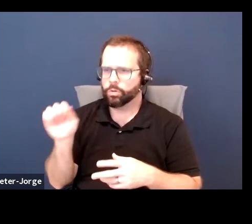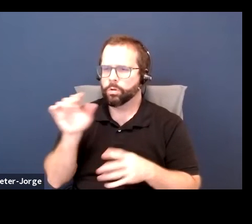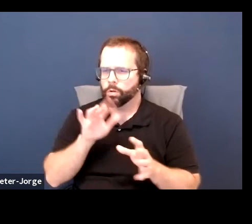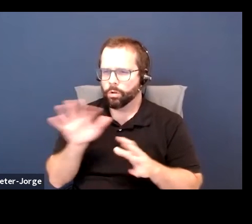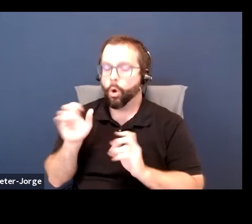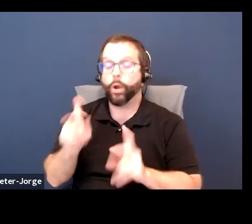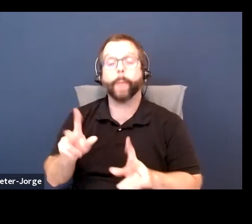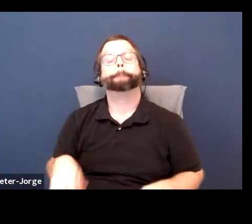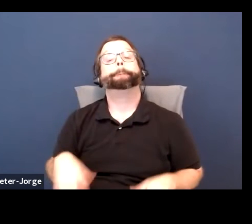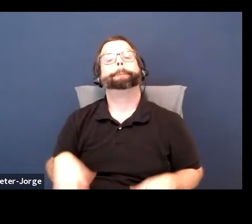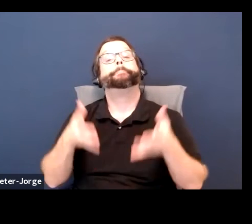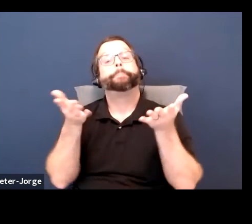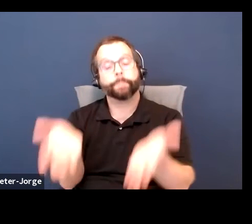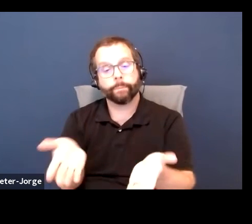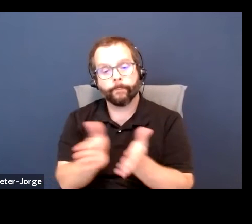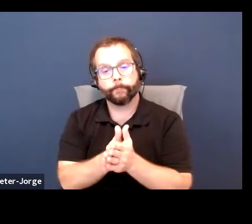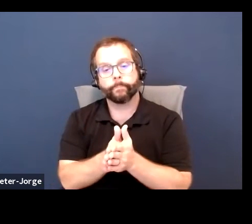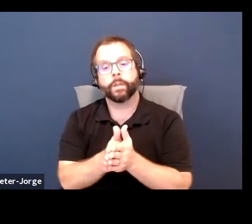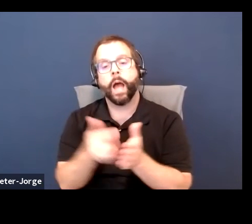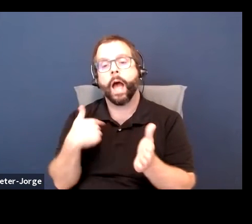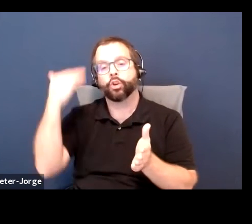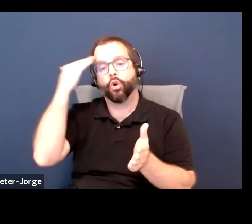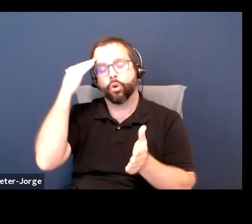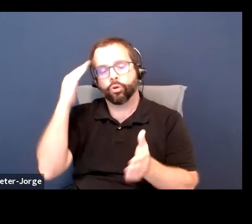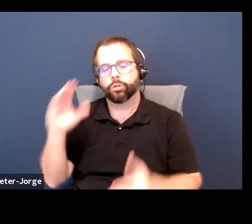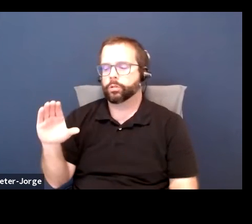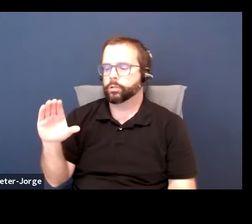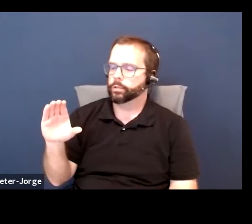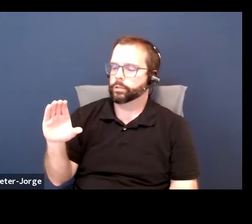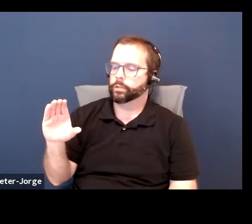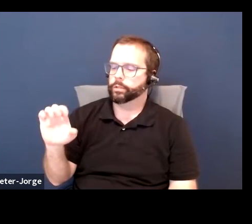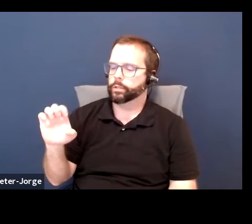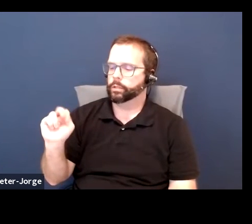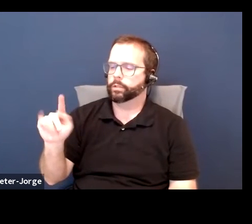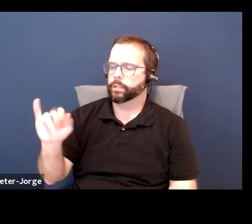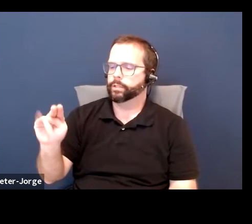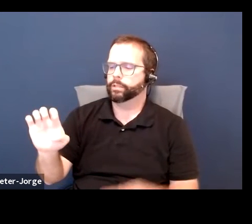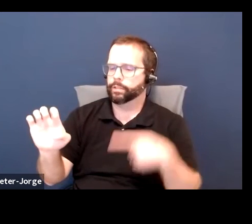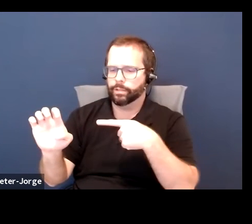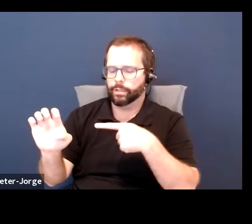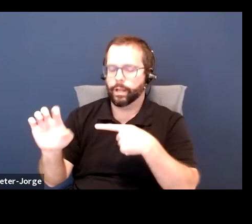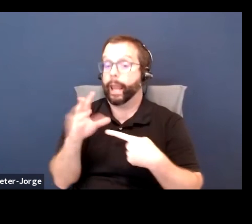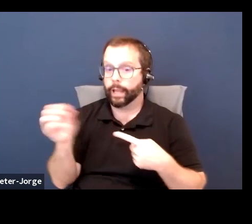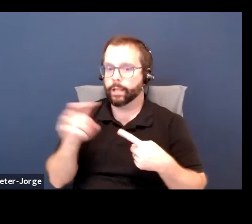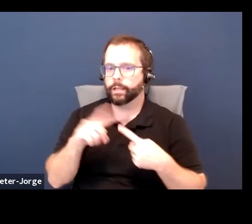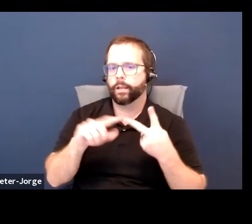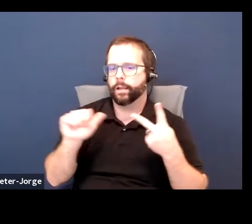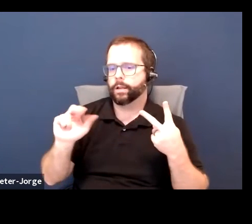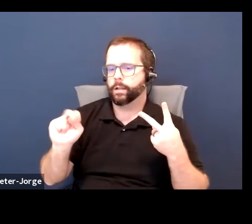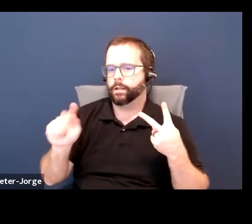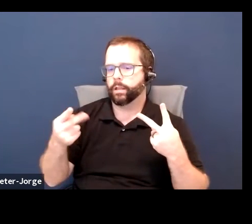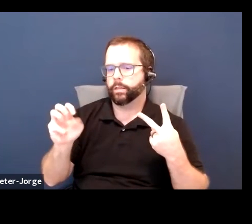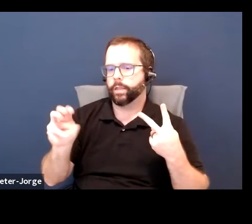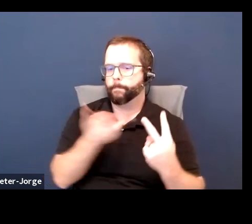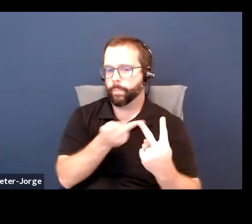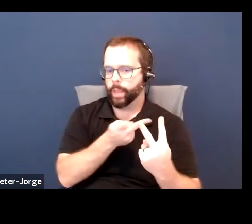Yeah, one of the things that I know that Centene is really supportive, and Centene and Anthem really want to